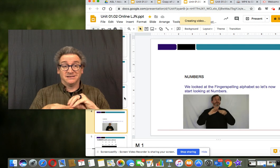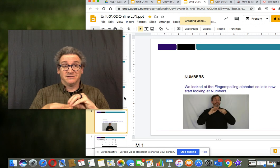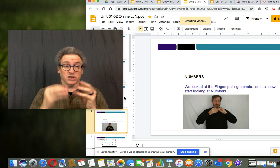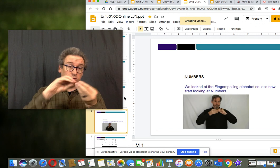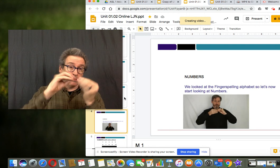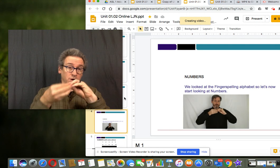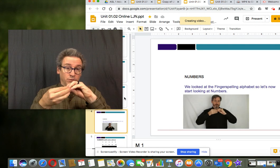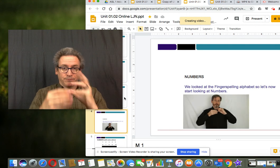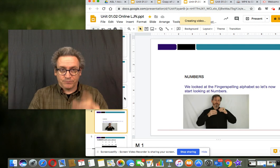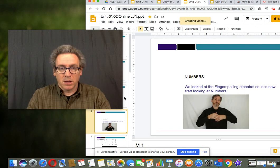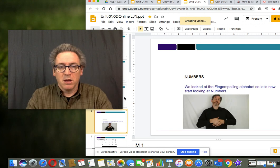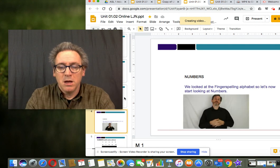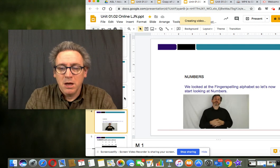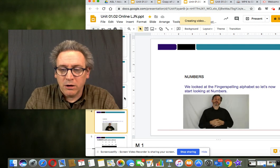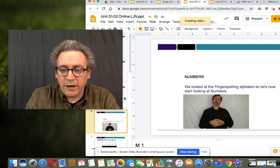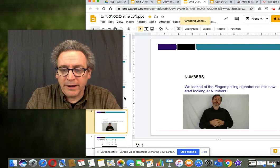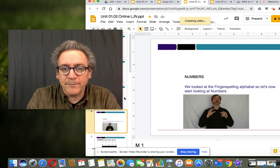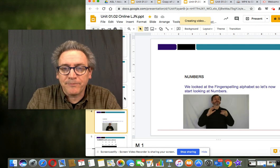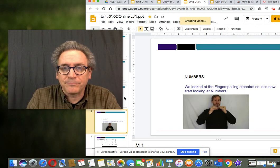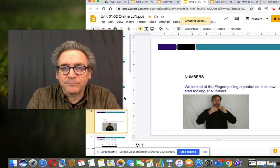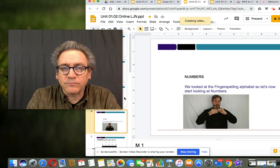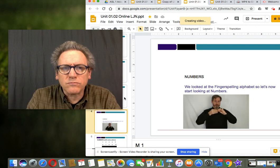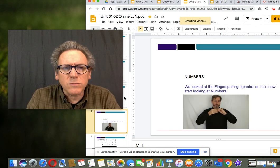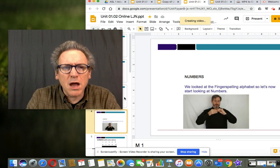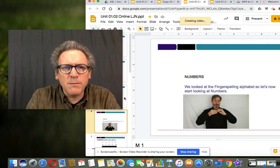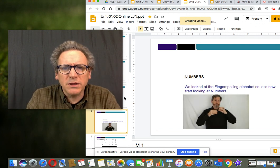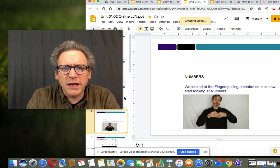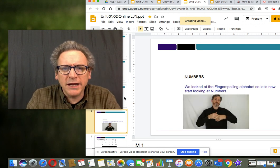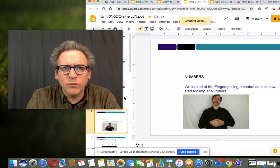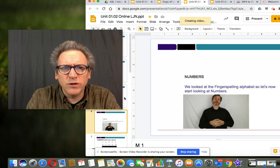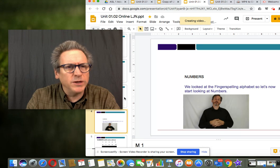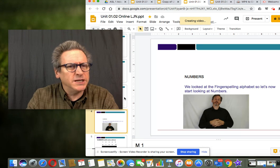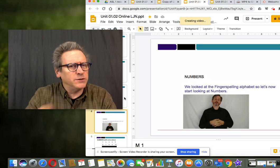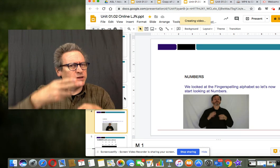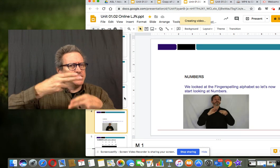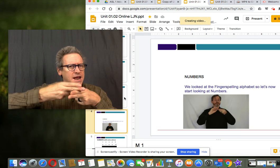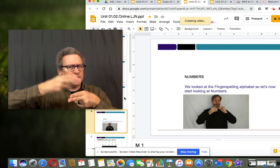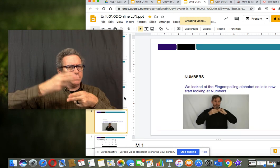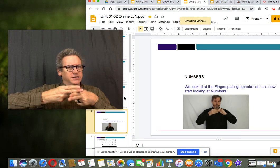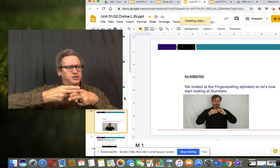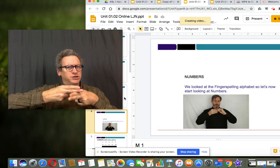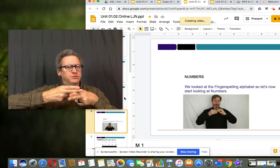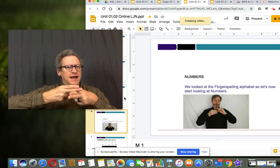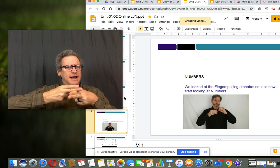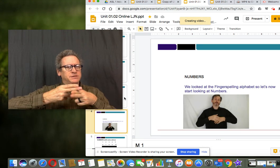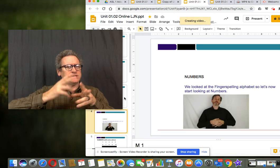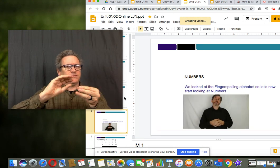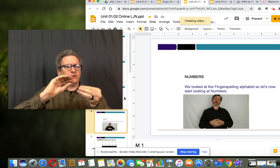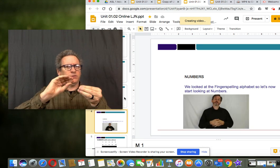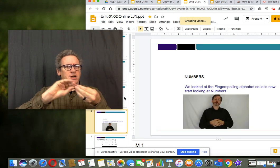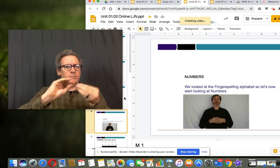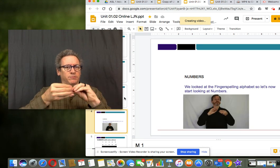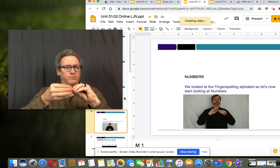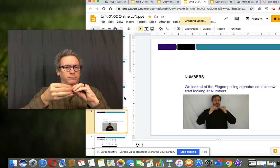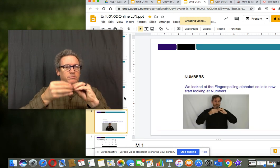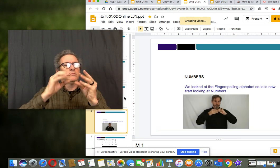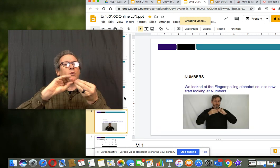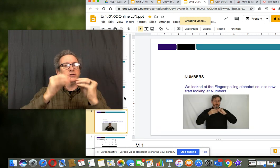is. So number. Okay. Like we did with name, it's 2 taps. Same thing with